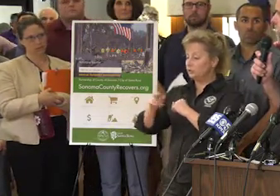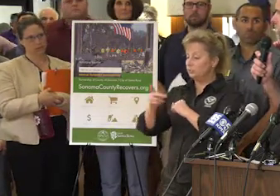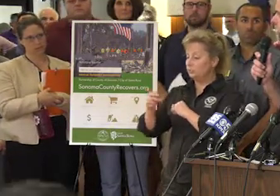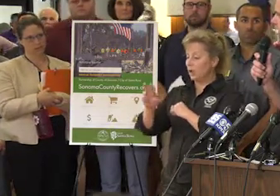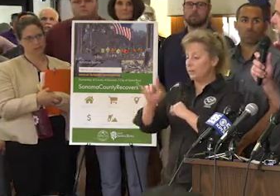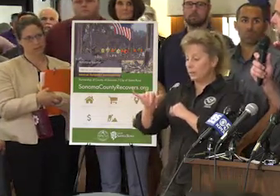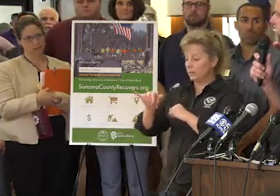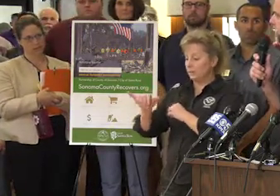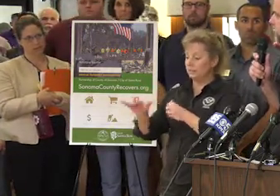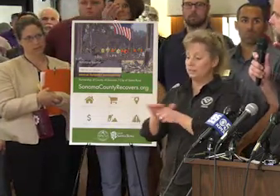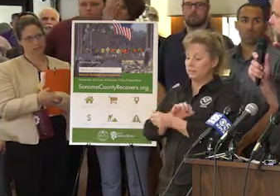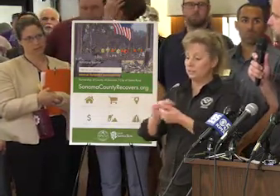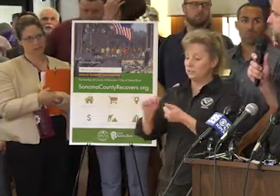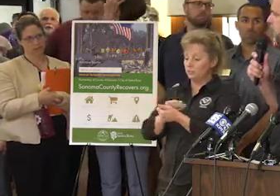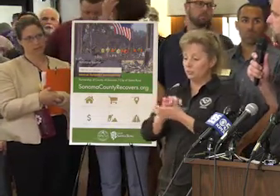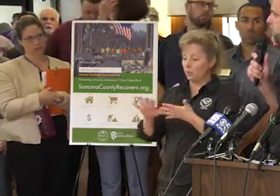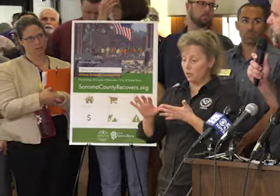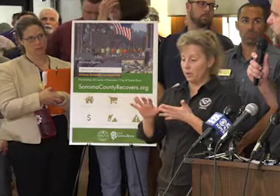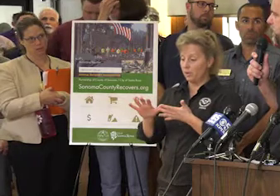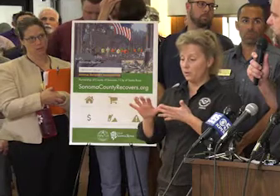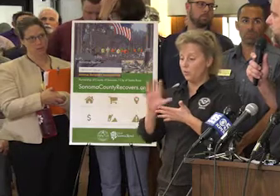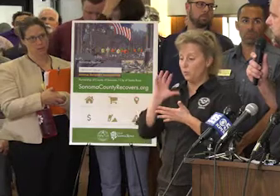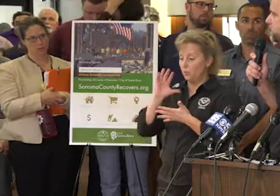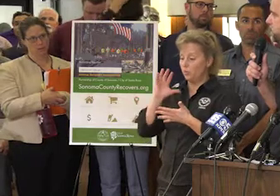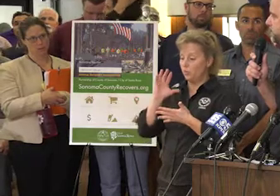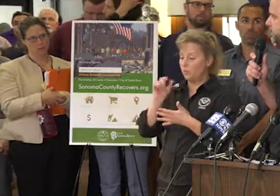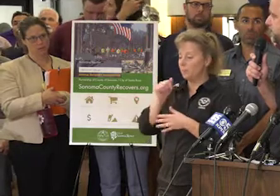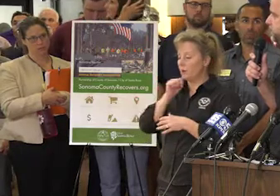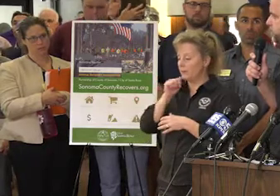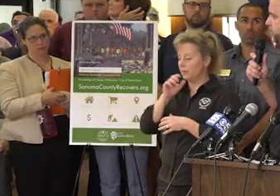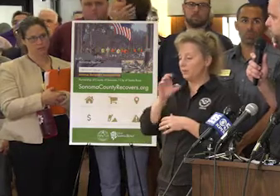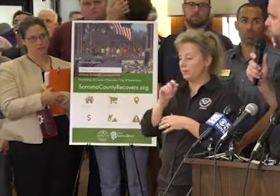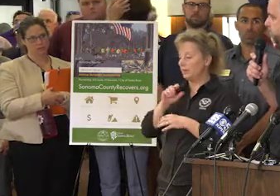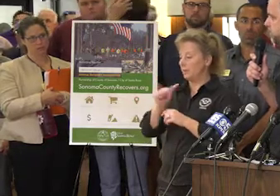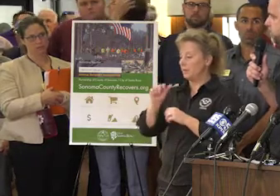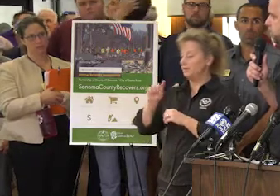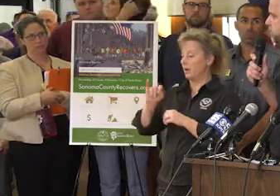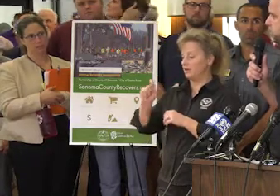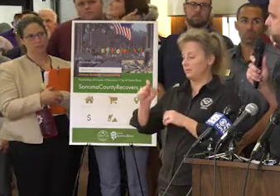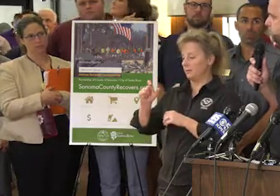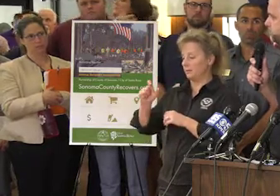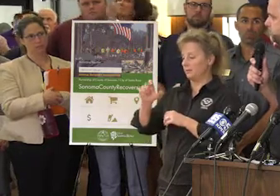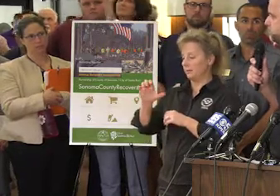destroyed will be reviewed by EPA and any toxic materials removed.